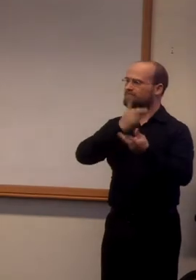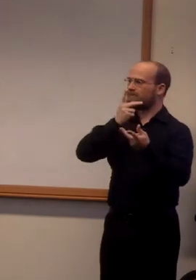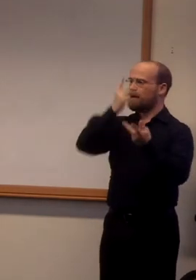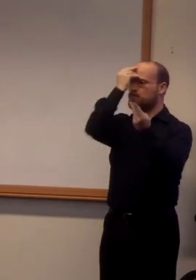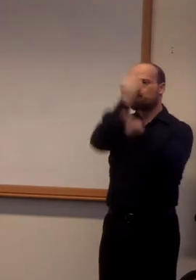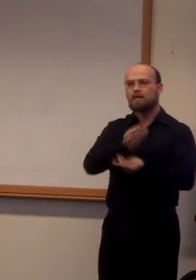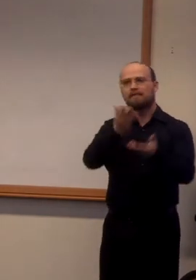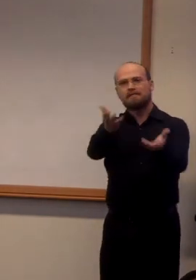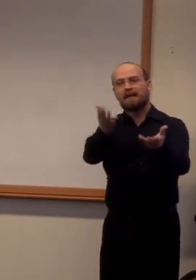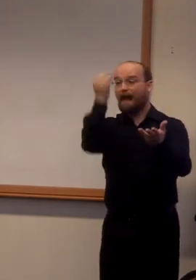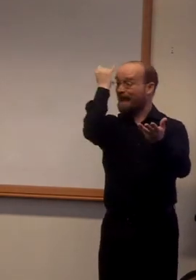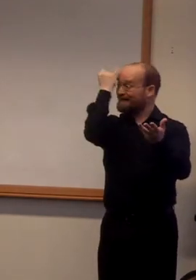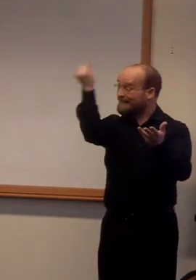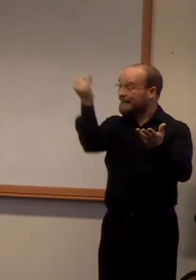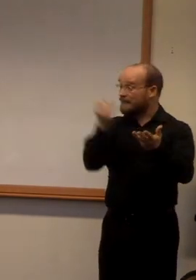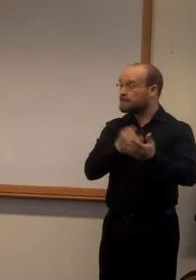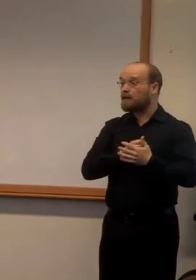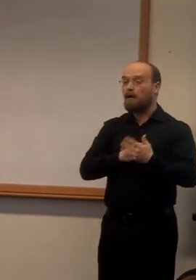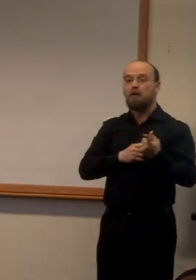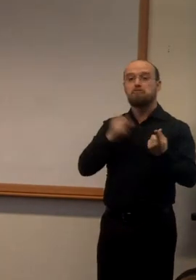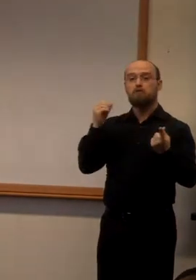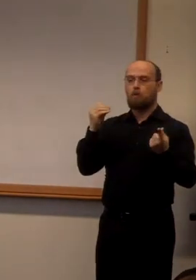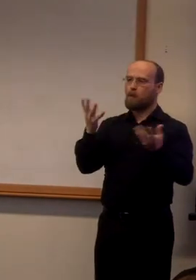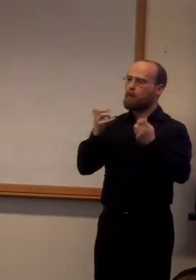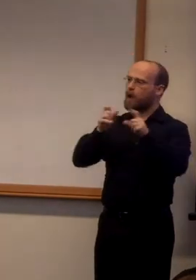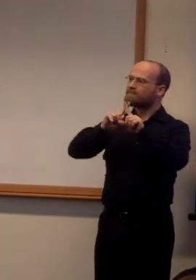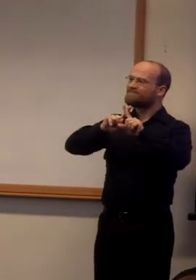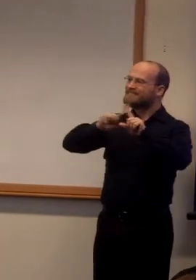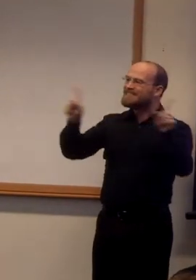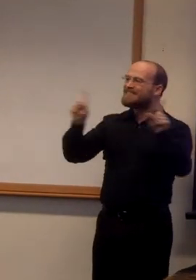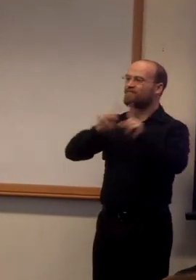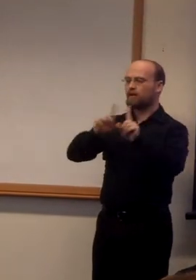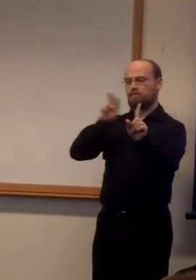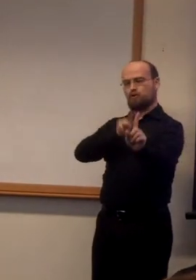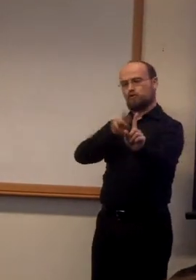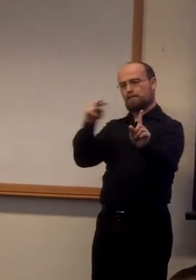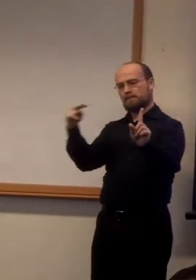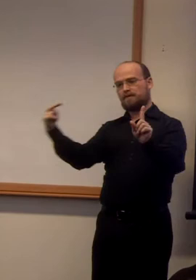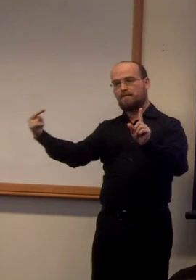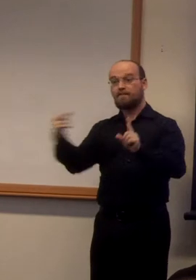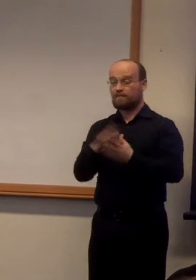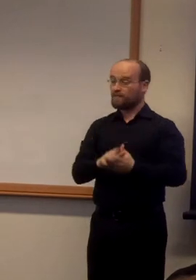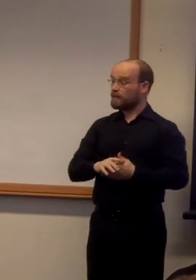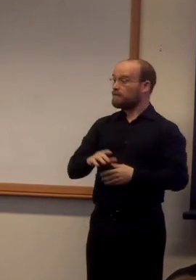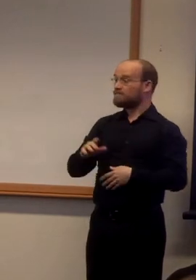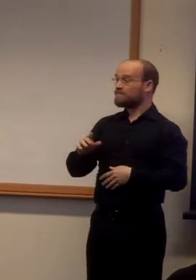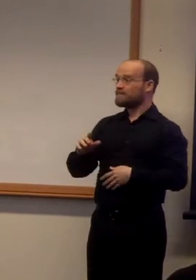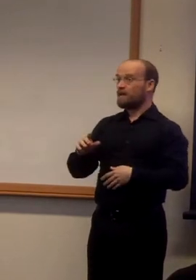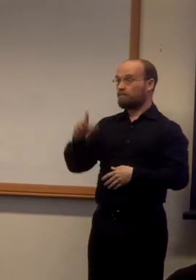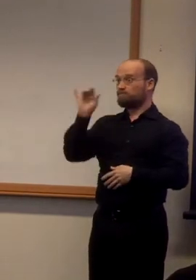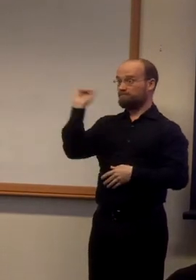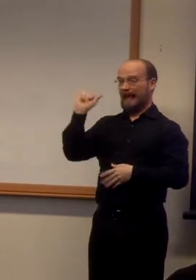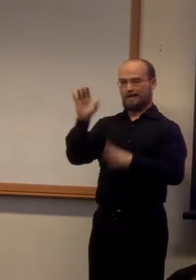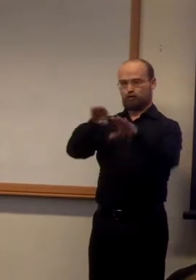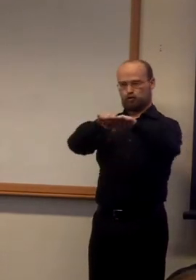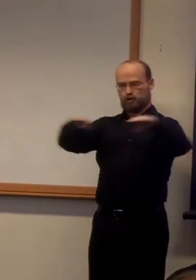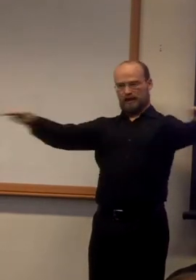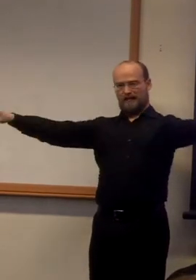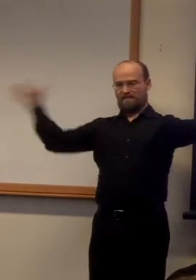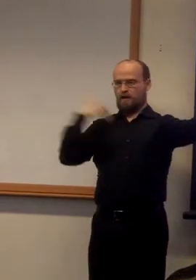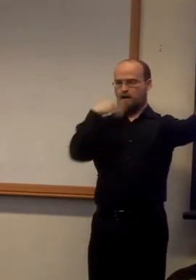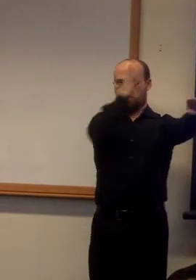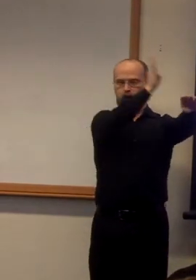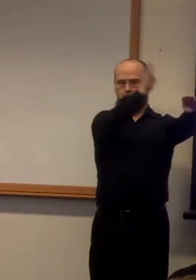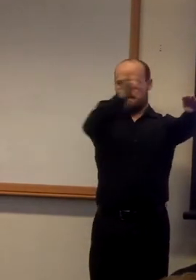different opinions. Just like there are many books out on the shelf that somebody will not agree